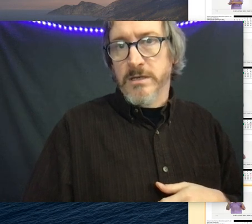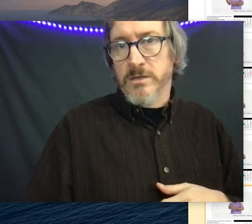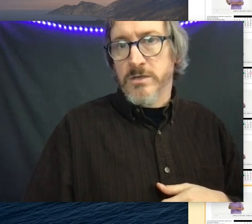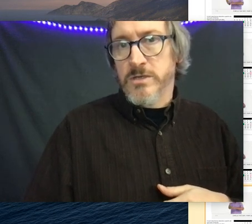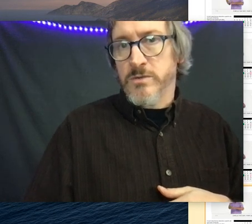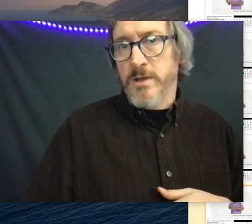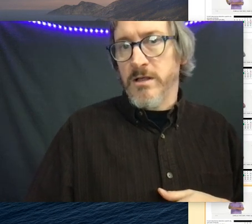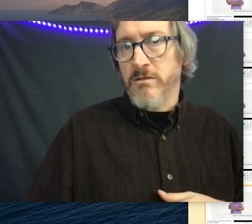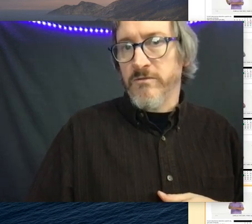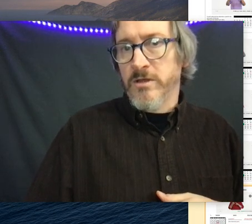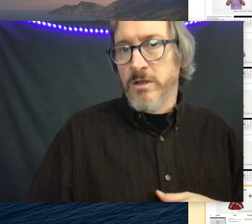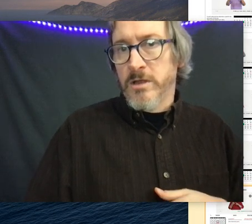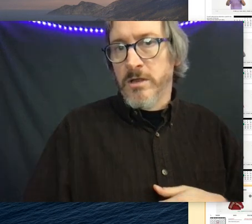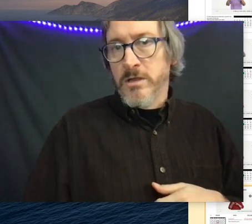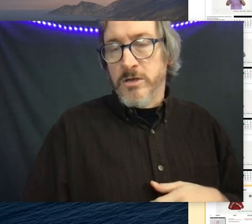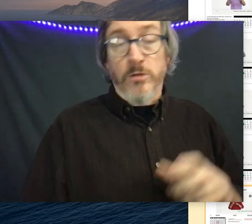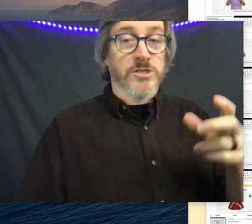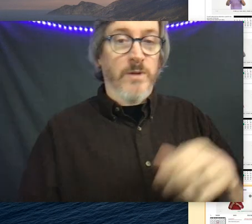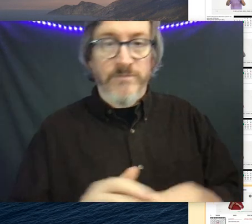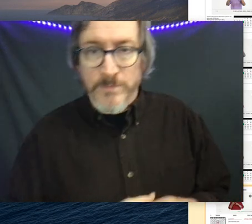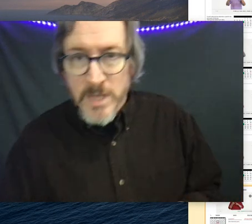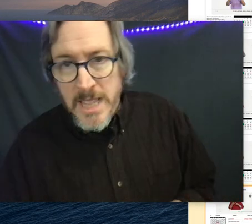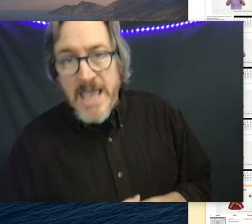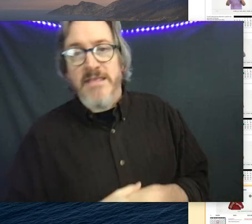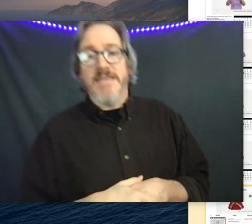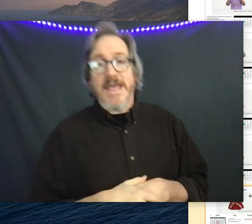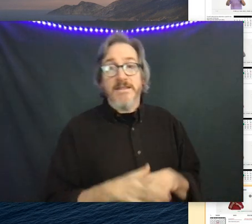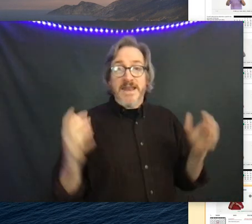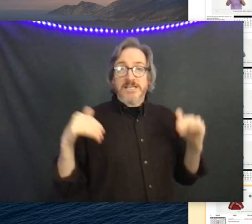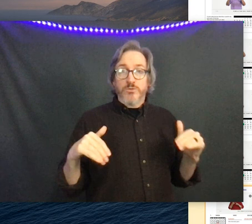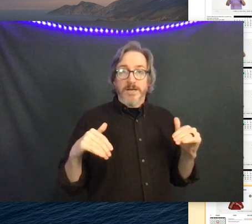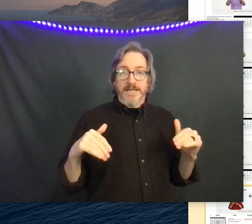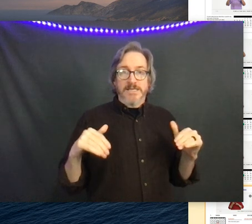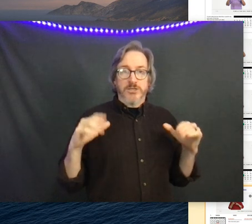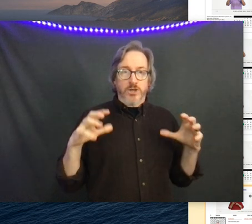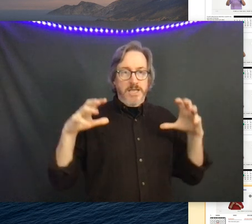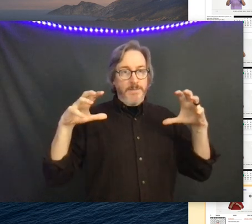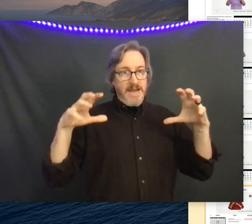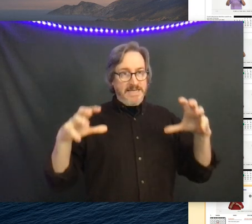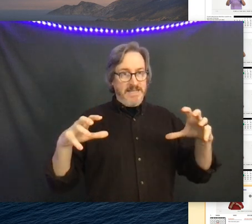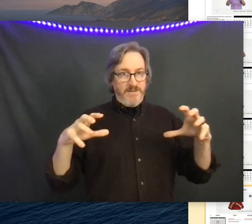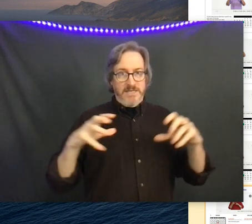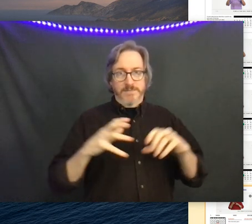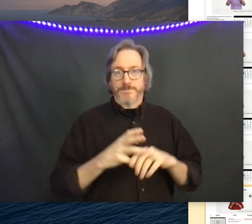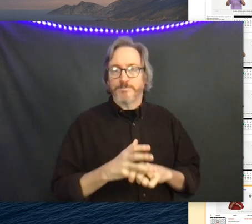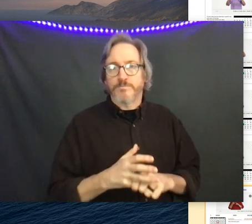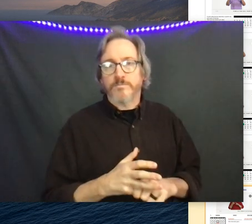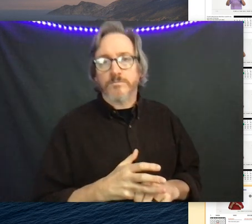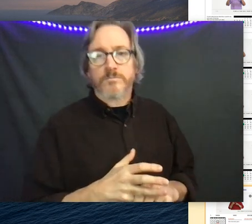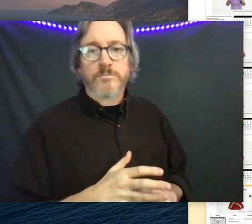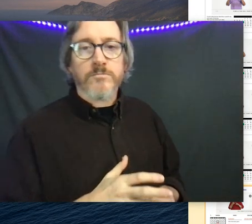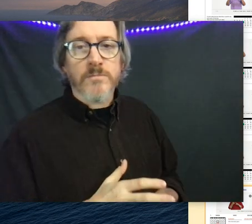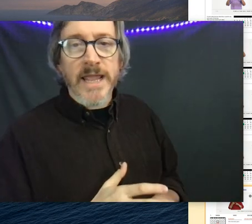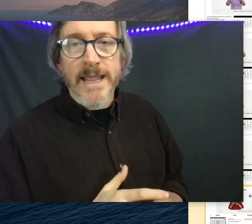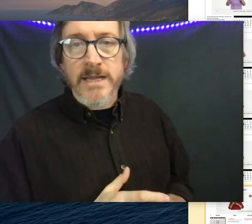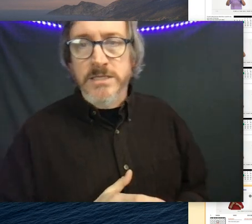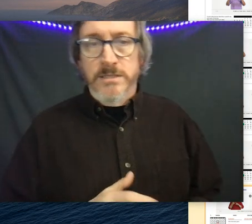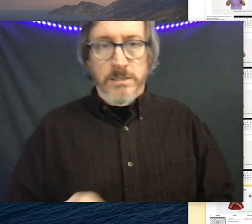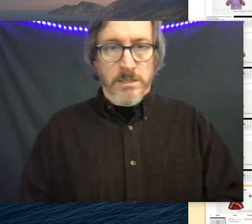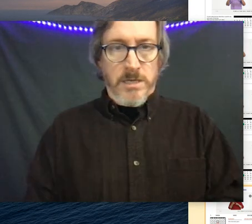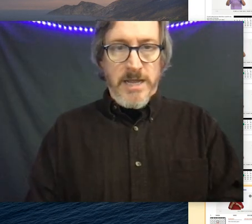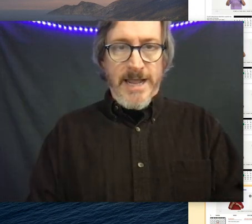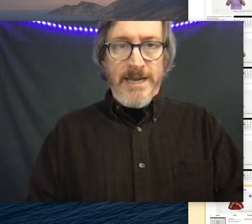11, 12, no, just 12. Then the next one is talking about activities.